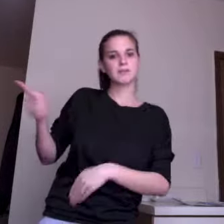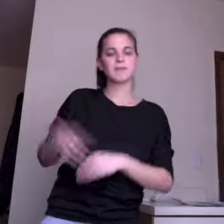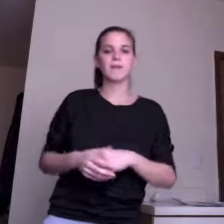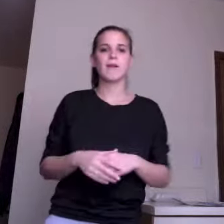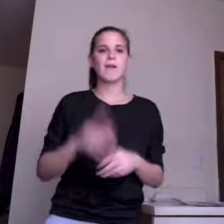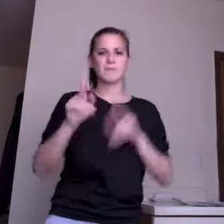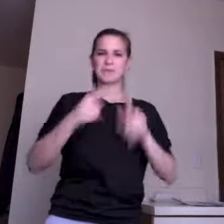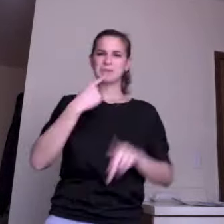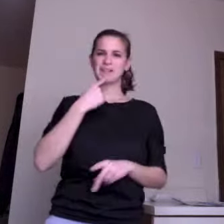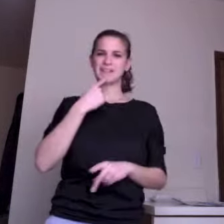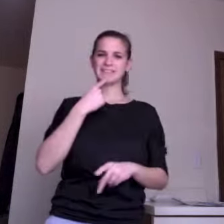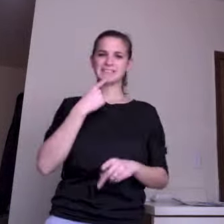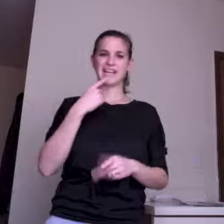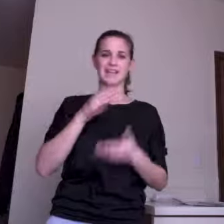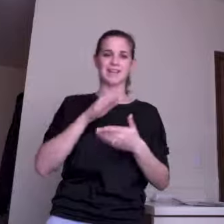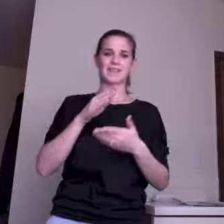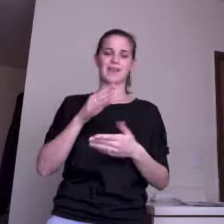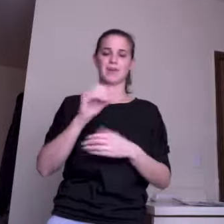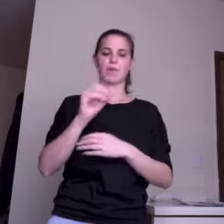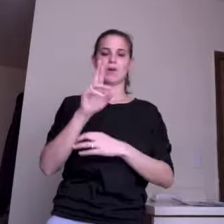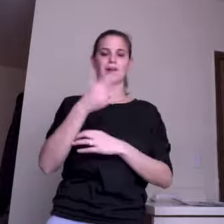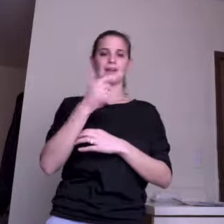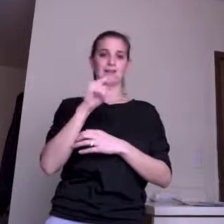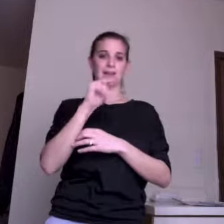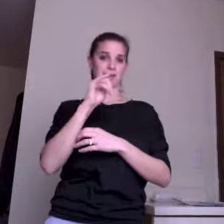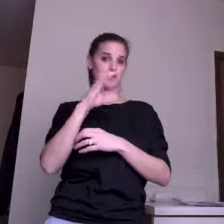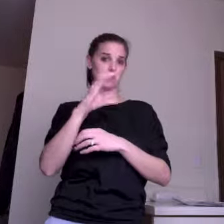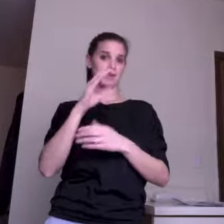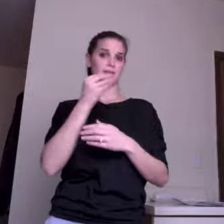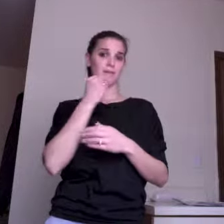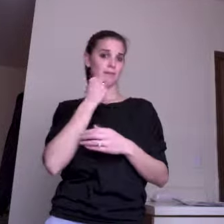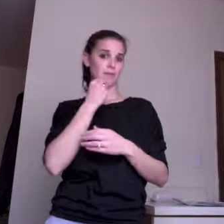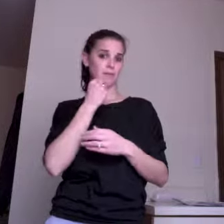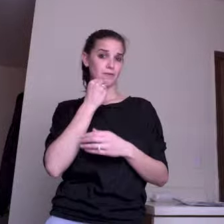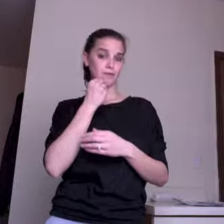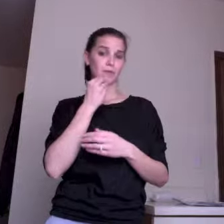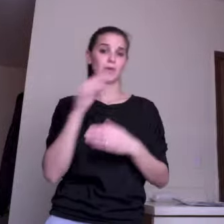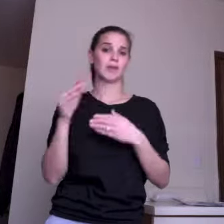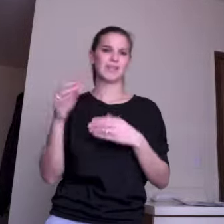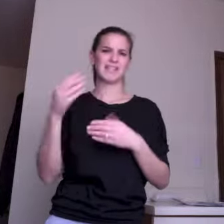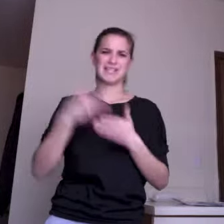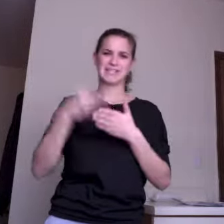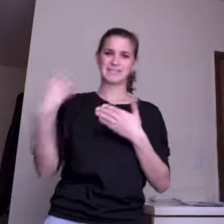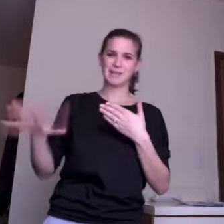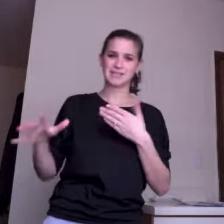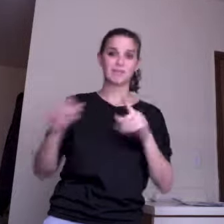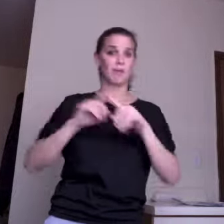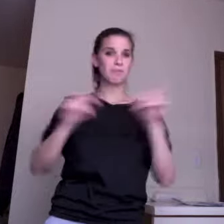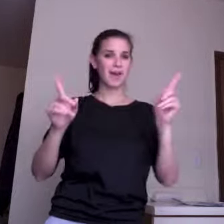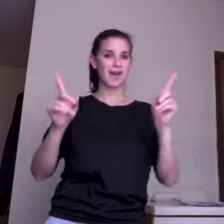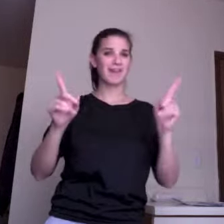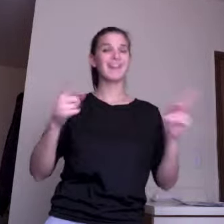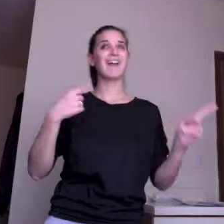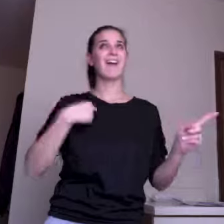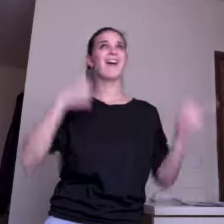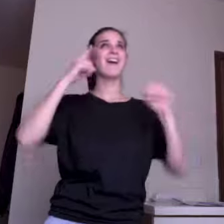the food system, it seems to me that we can either pay the farmer or we can pay the hospital. I know.